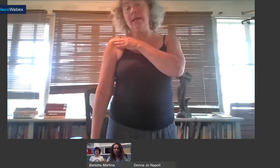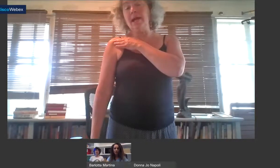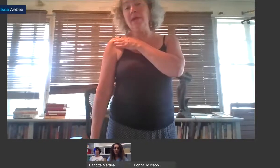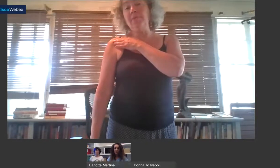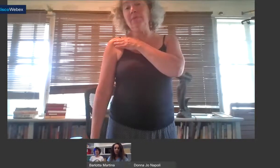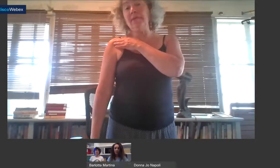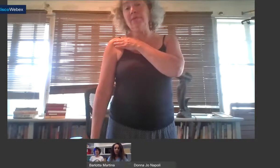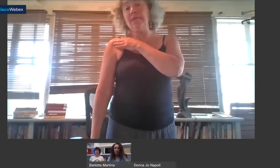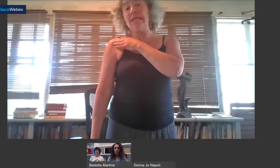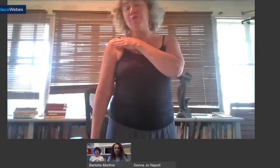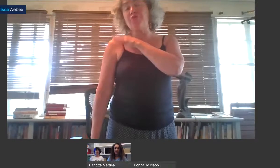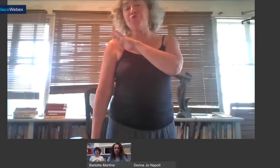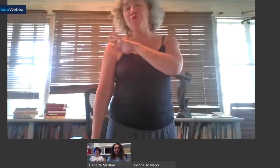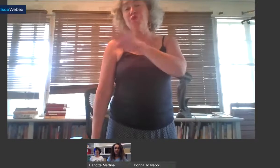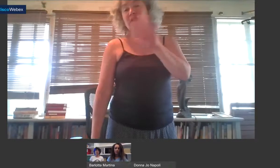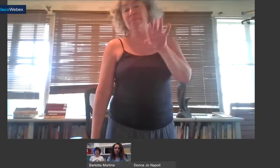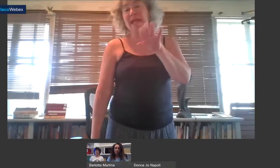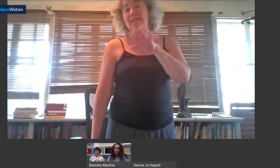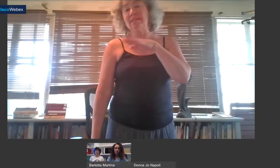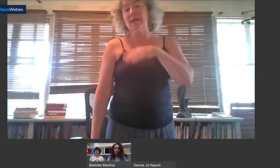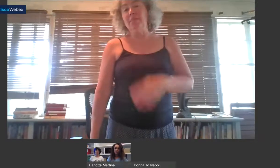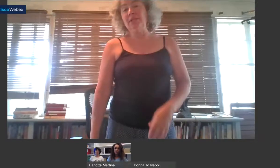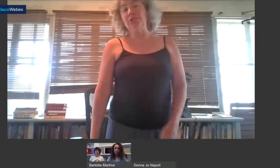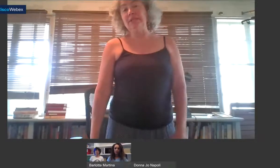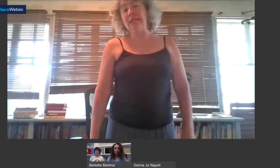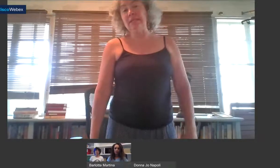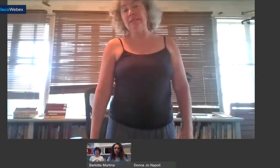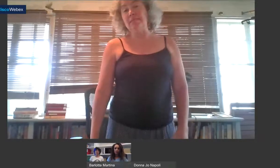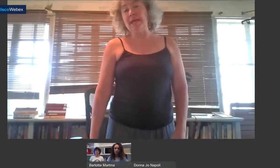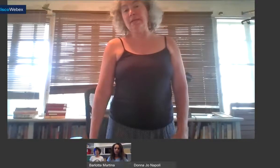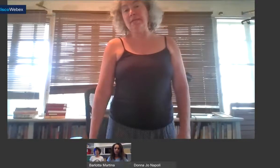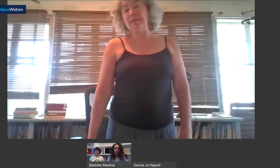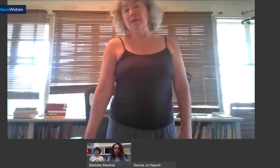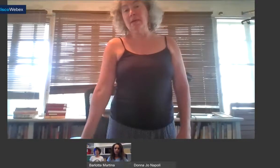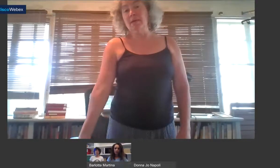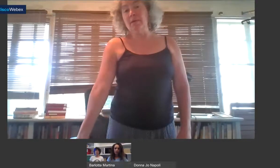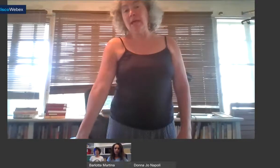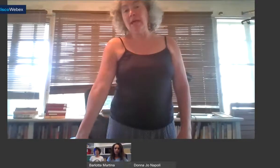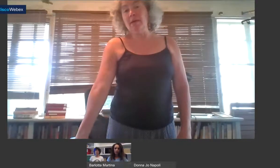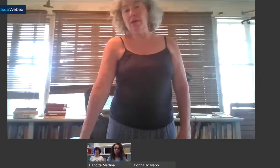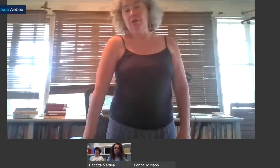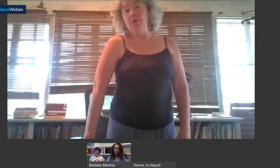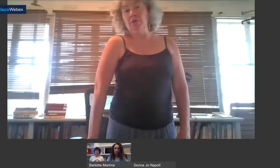not moving it through space, but just in space, okay?